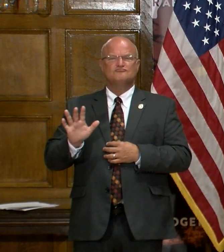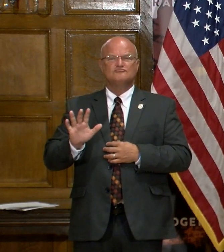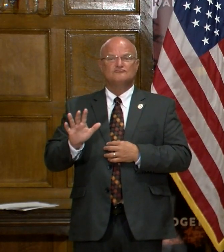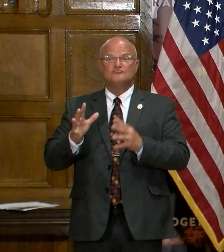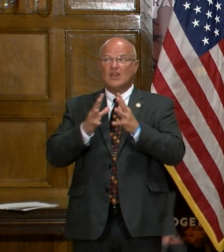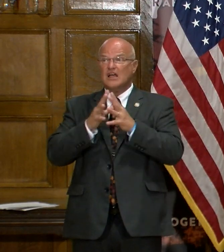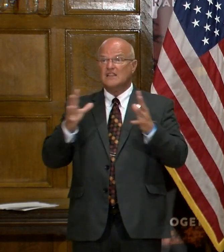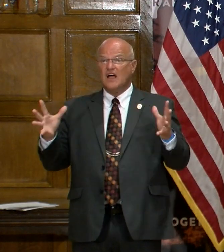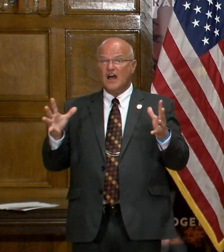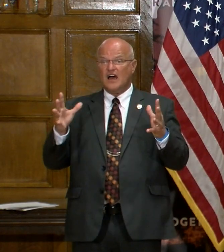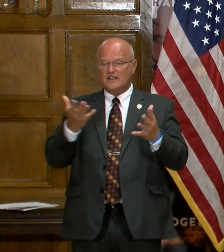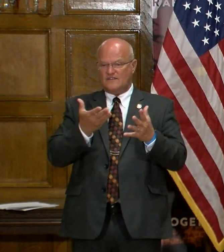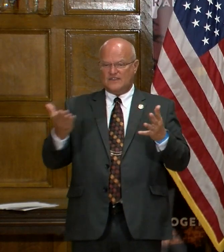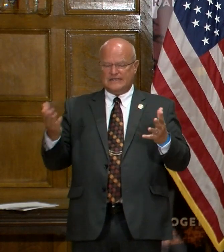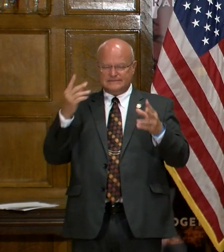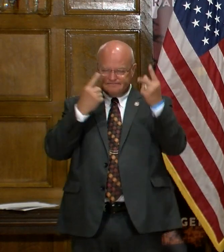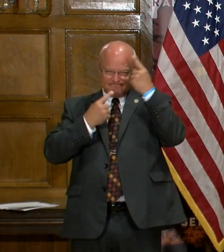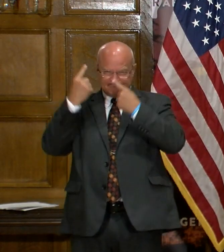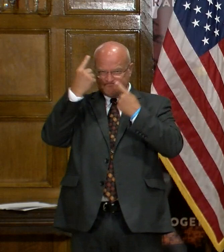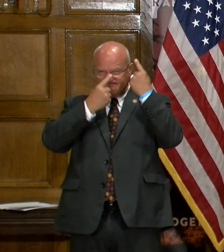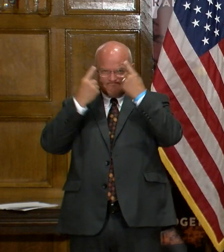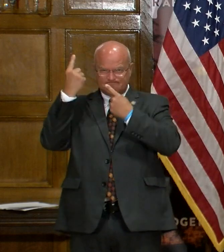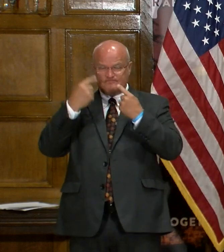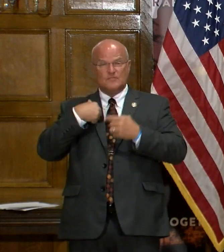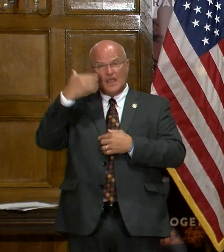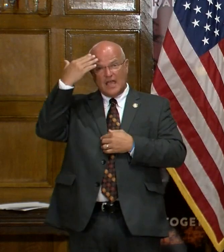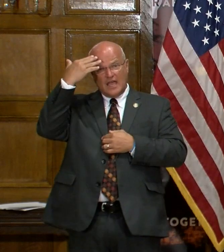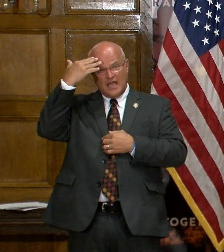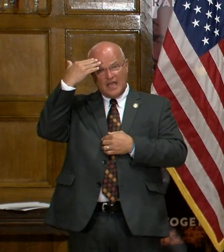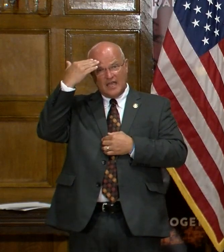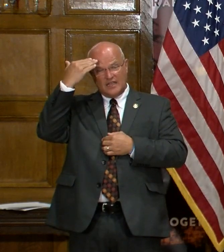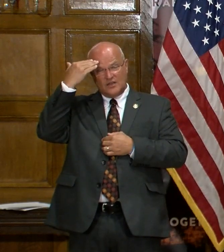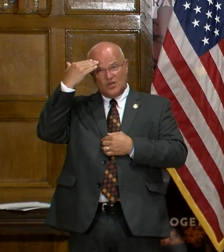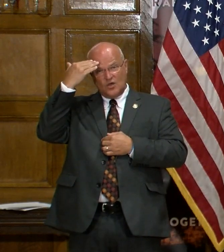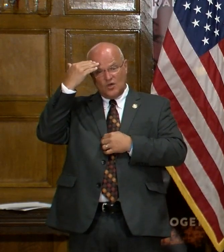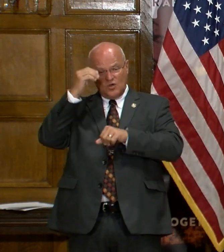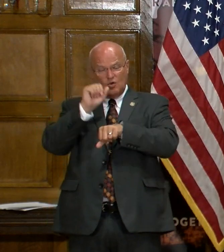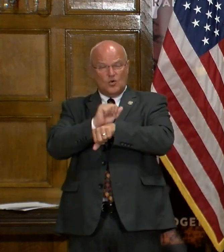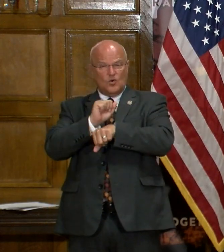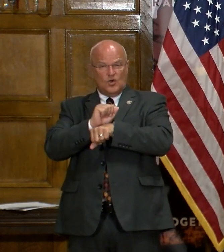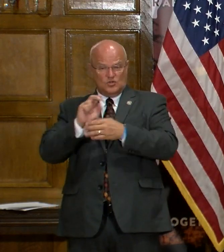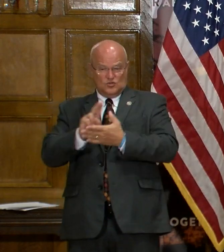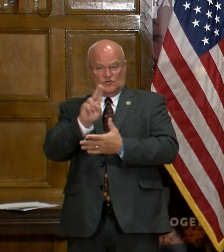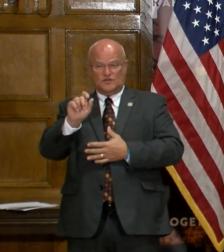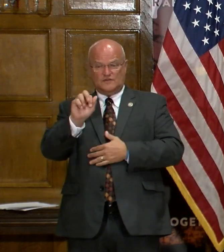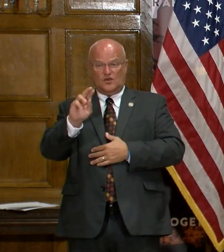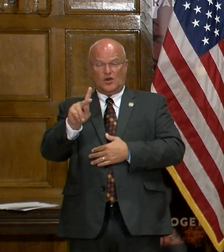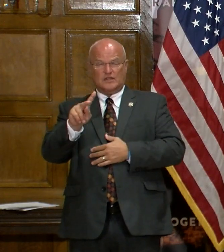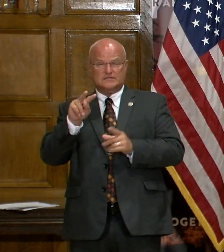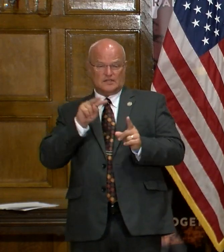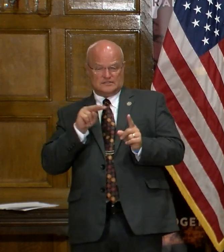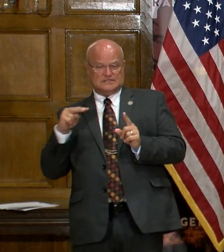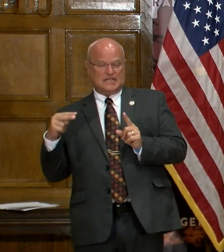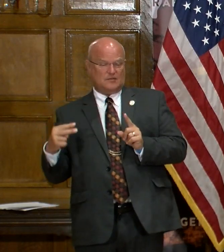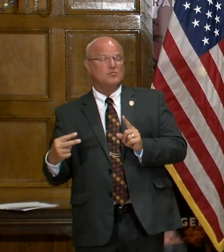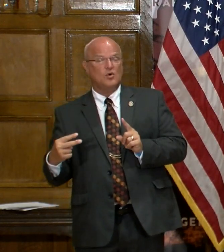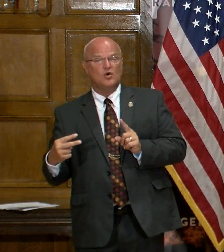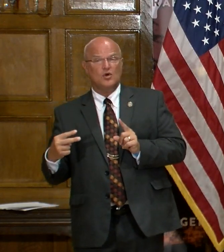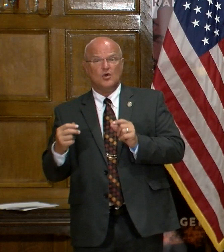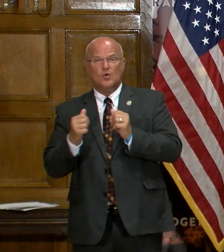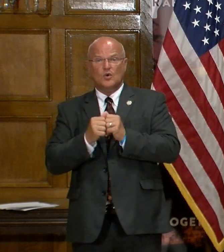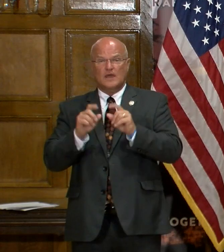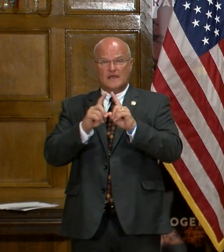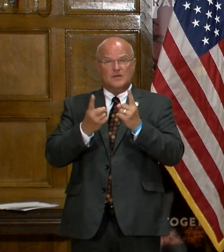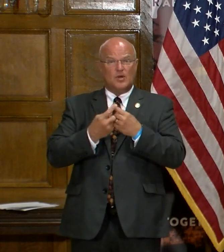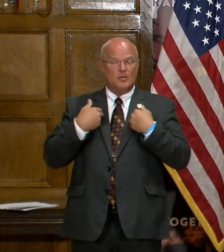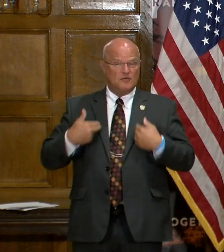There's a lot of factors that they have to look at. I know that they've been working from the University of Arkansas standpoint with